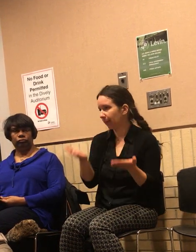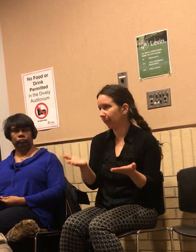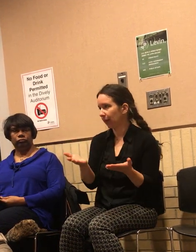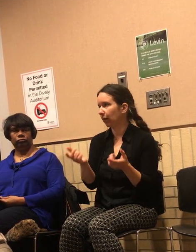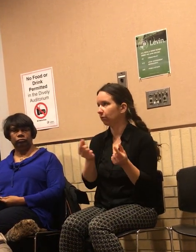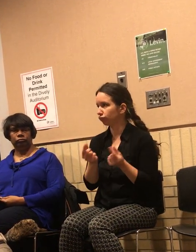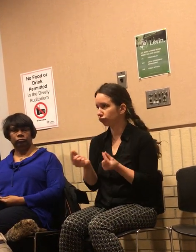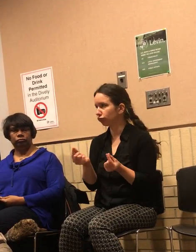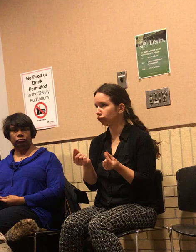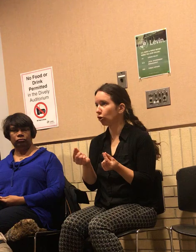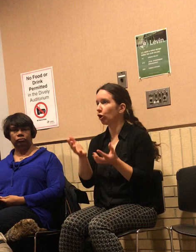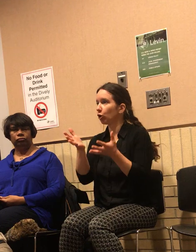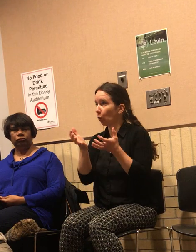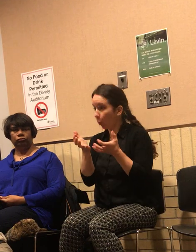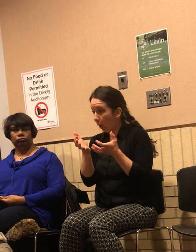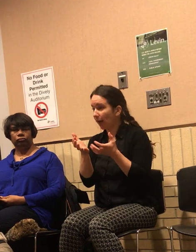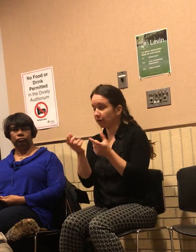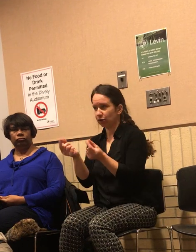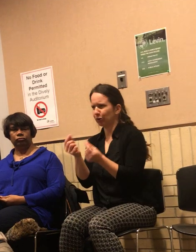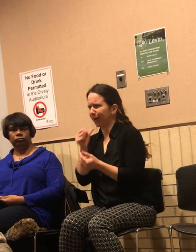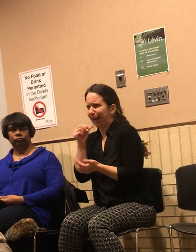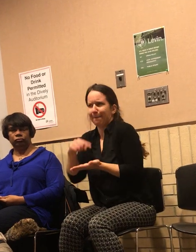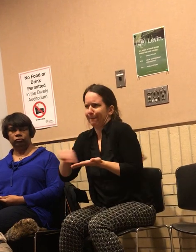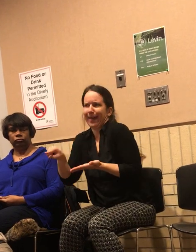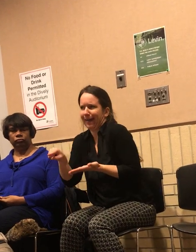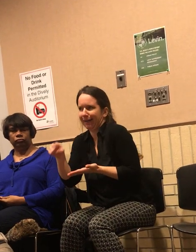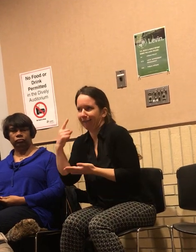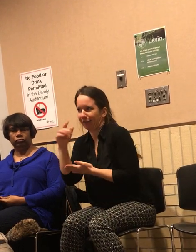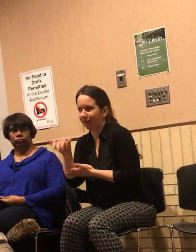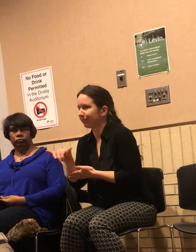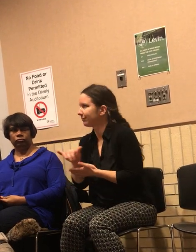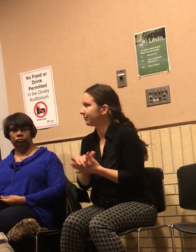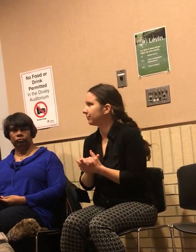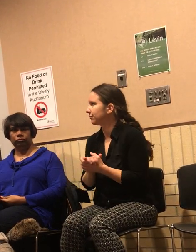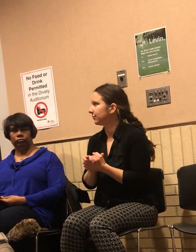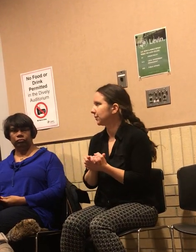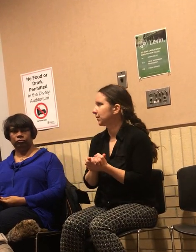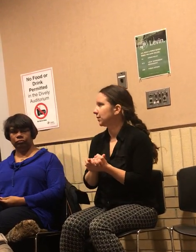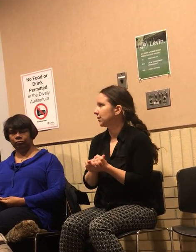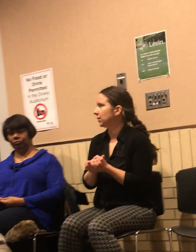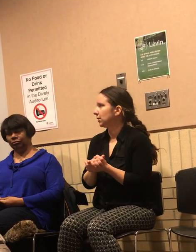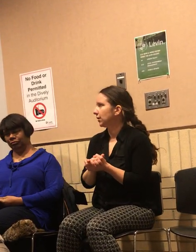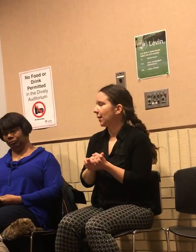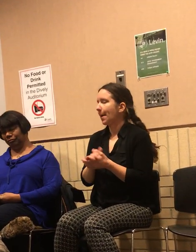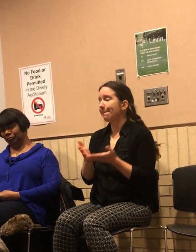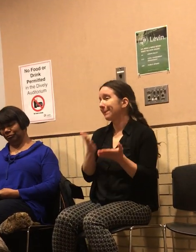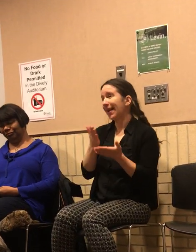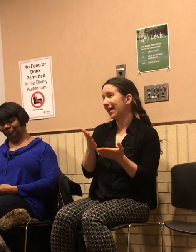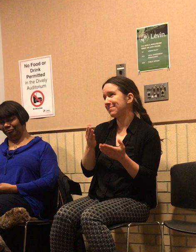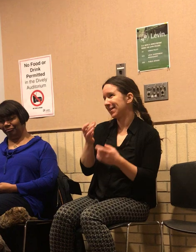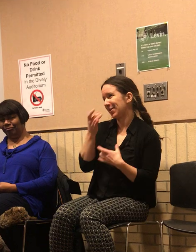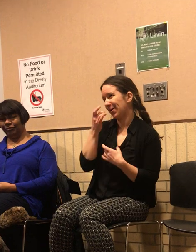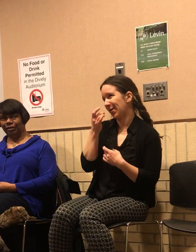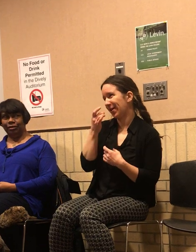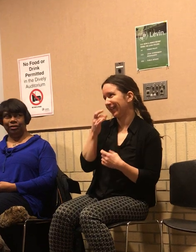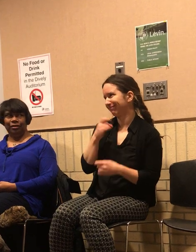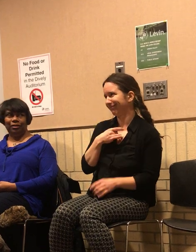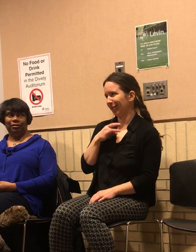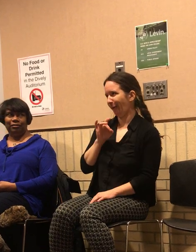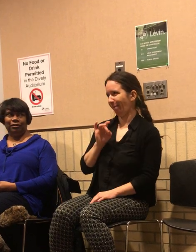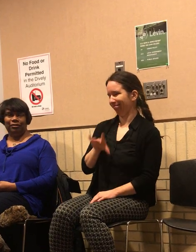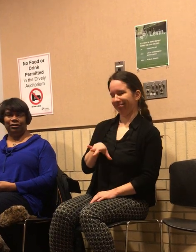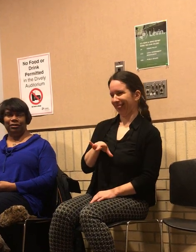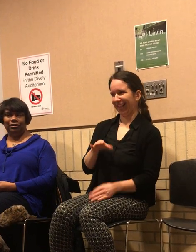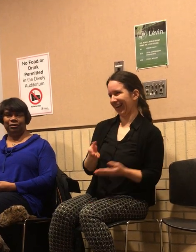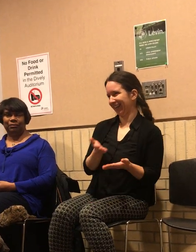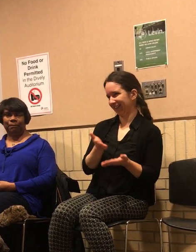or want to do it. I won't put enjoy in your mouth because maybe you don't like doing community service, and if that's the case, then just know that